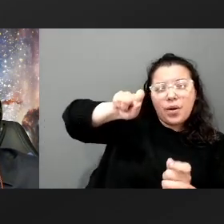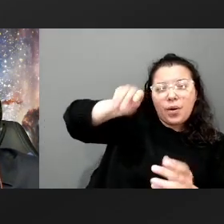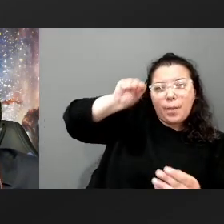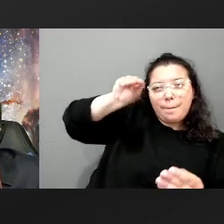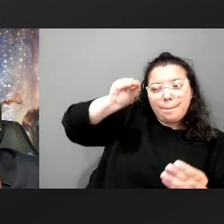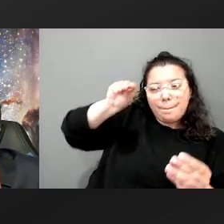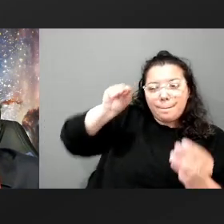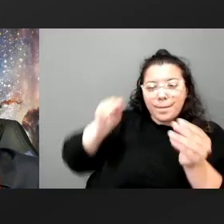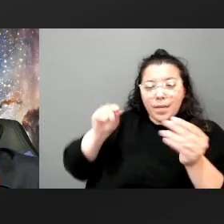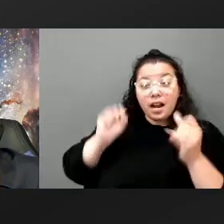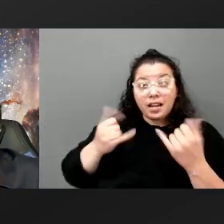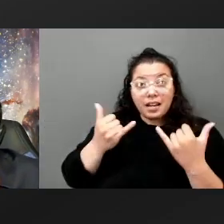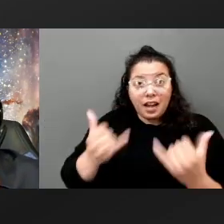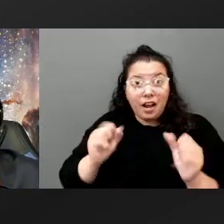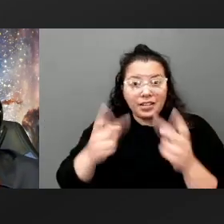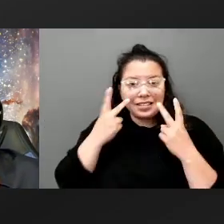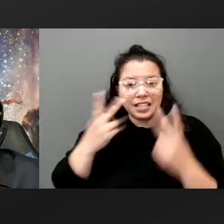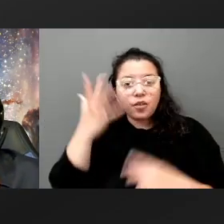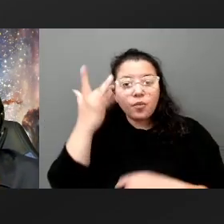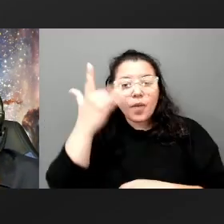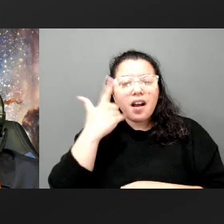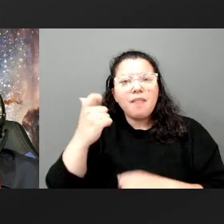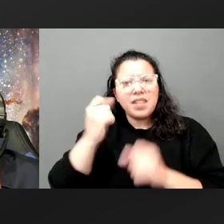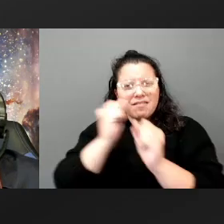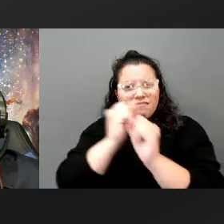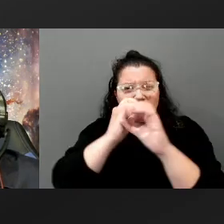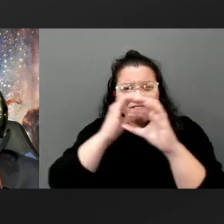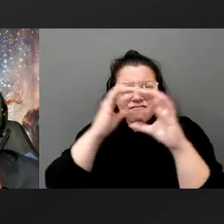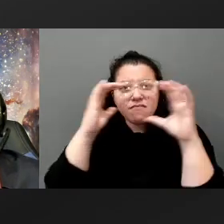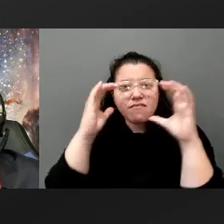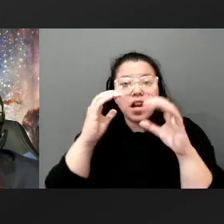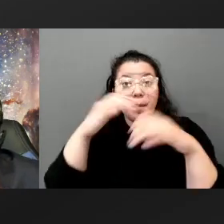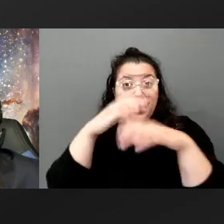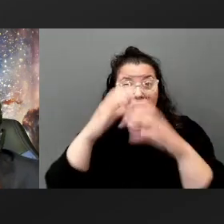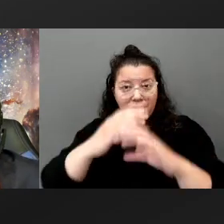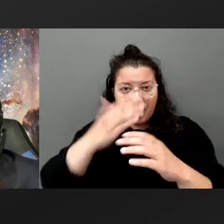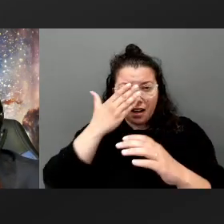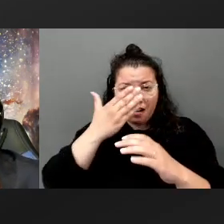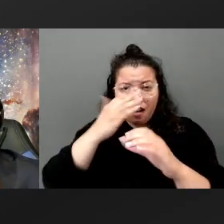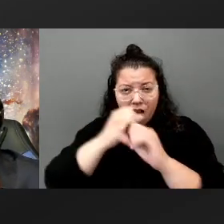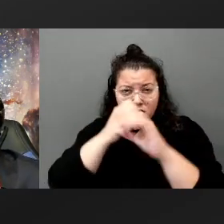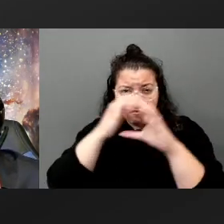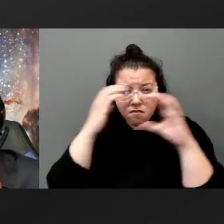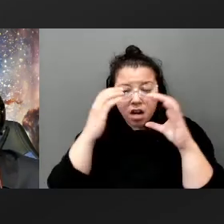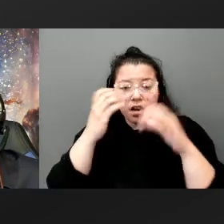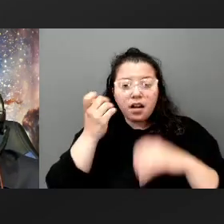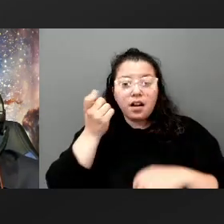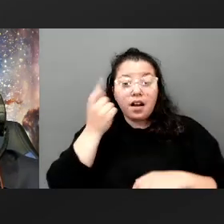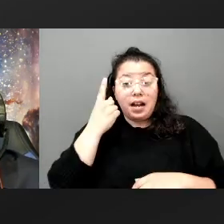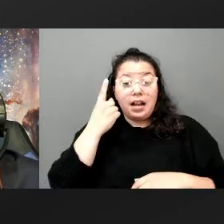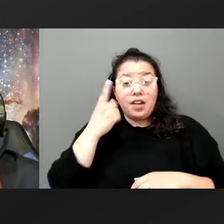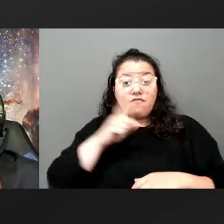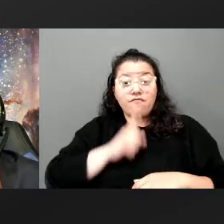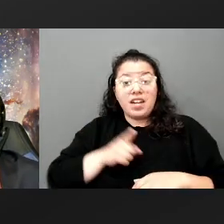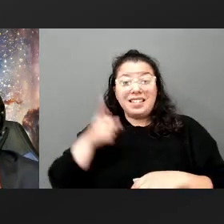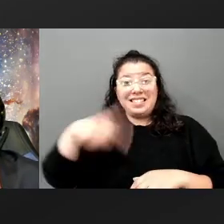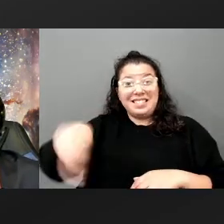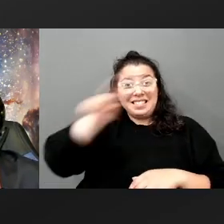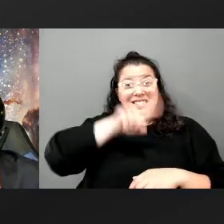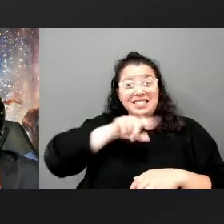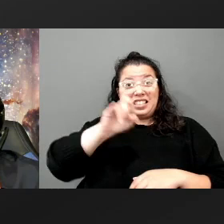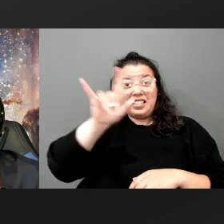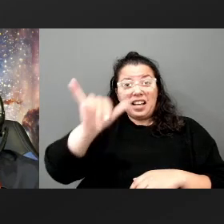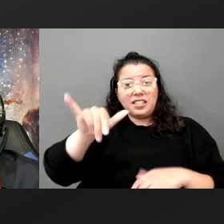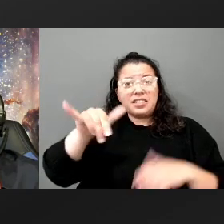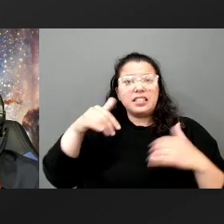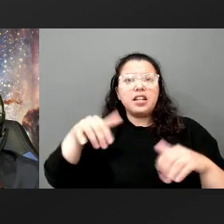magnified and study galaxies out to incredible distances. And of course this field is rich with other galaxies as well at a variety of different distances,